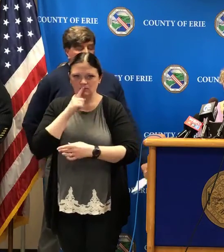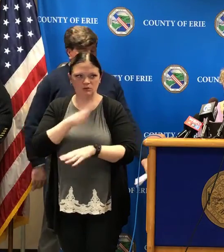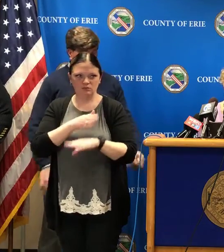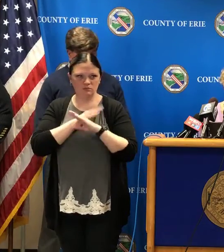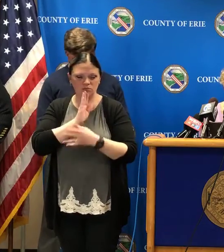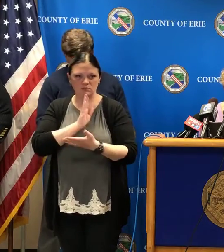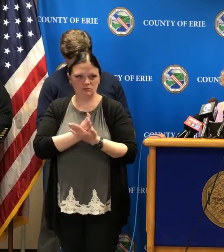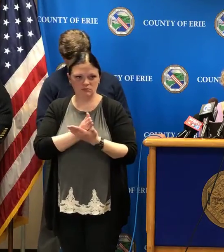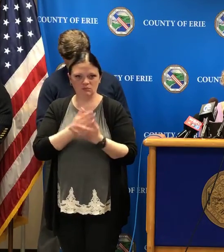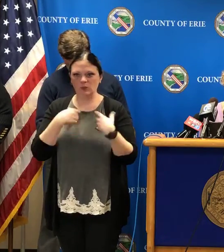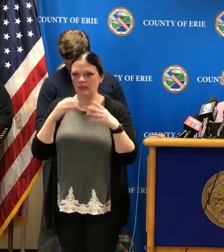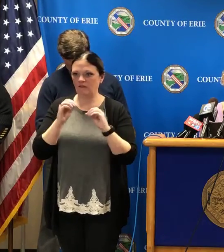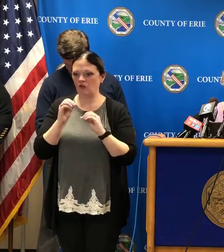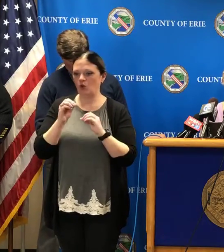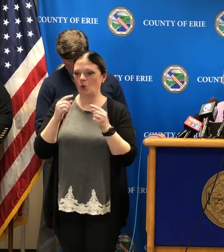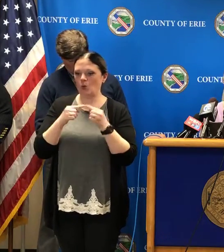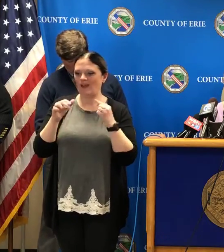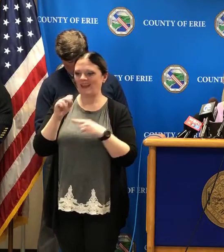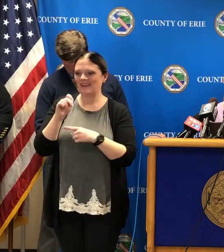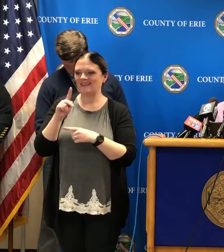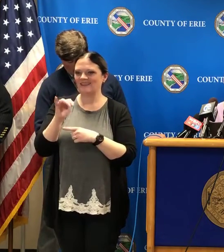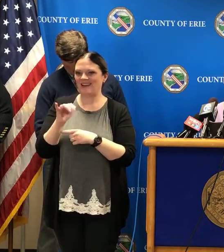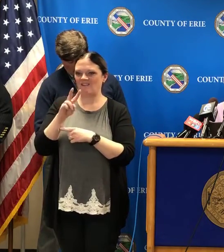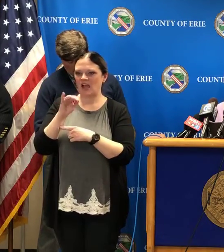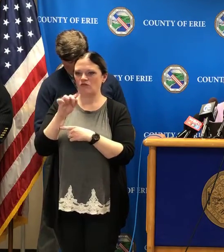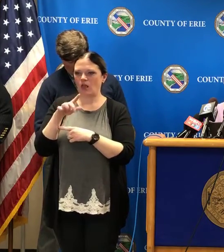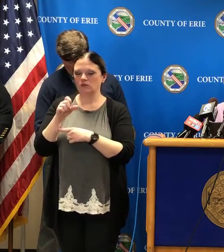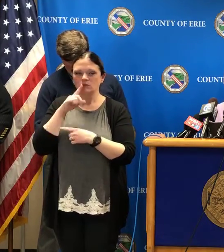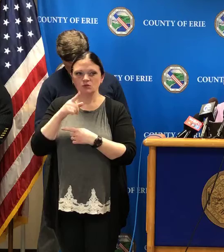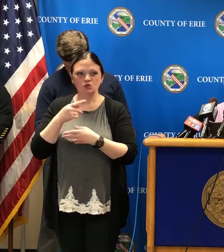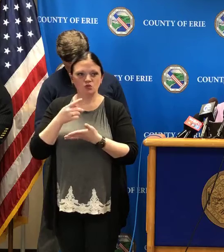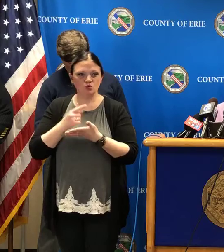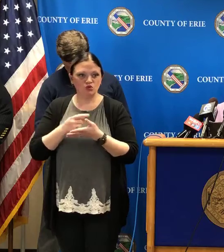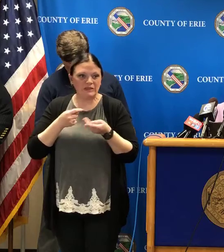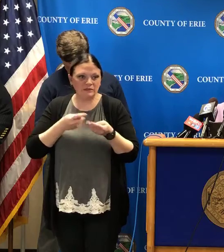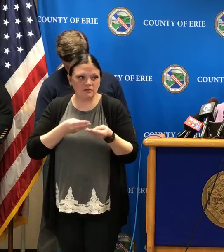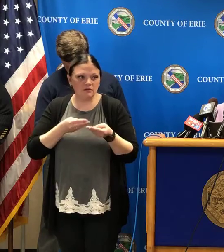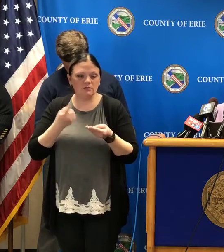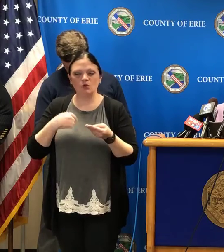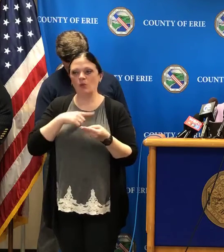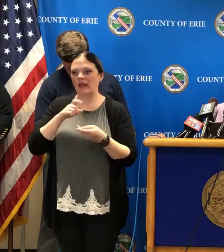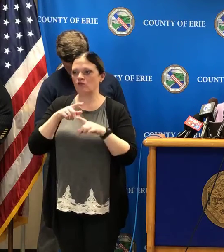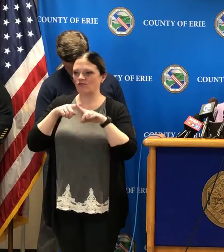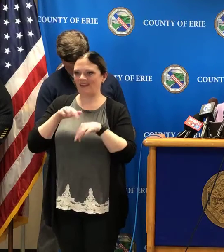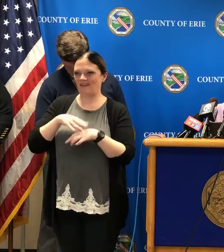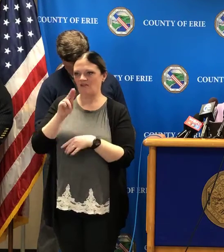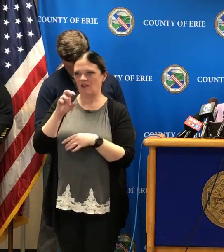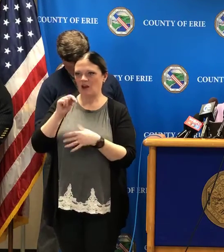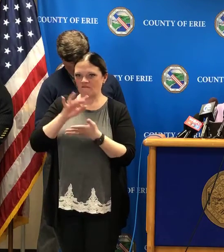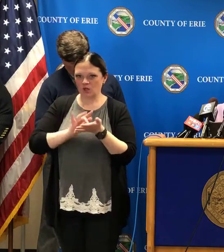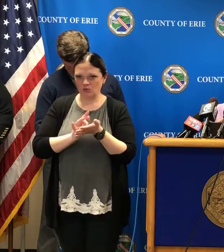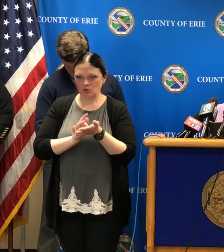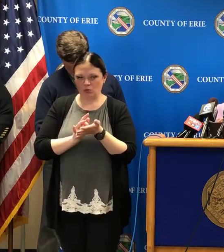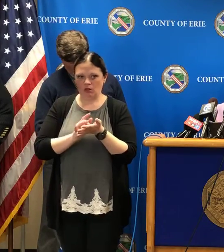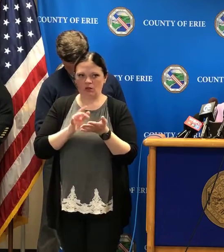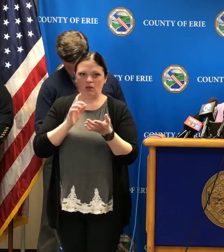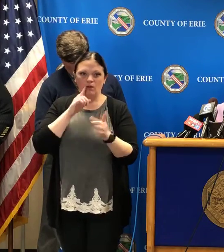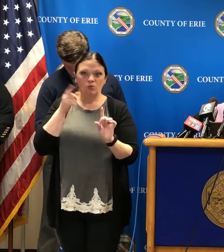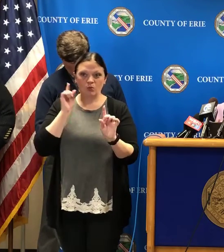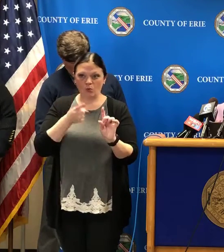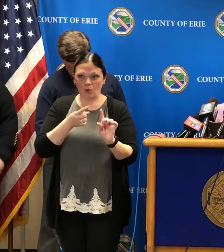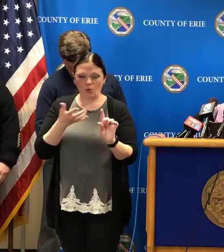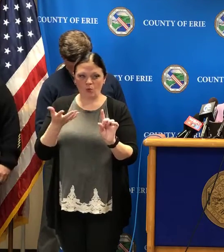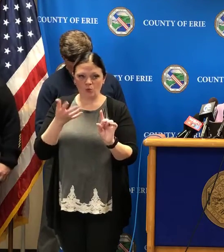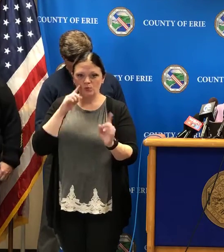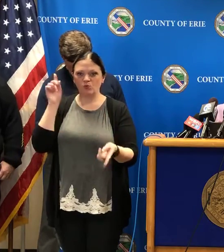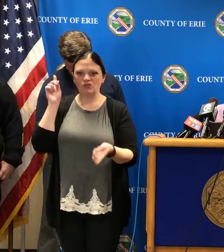not have any antivirals to treat it, we have to rely on non-pharmaceutical interventions. And so, again, the goal of this is